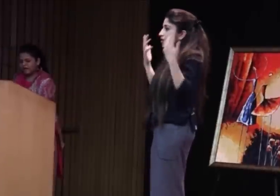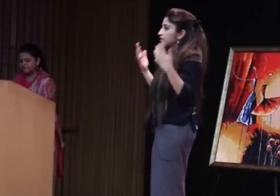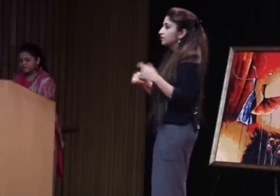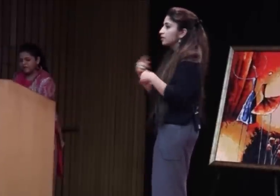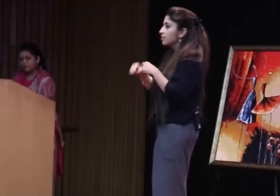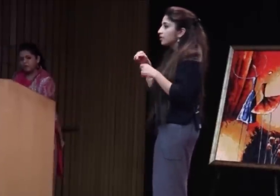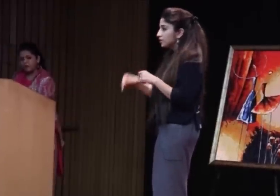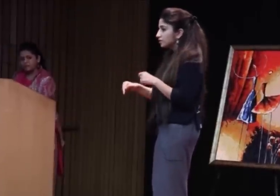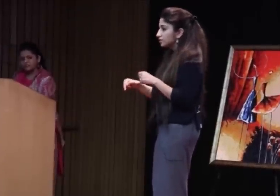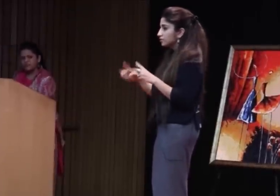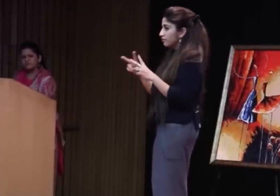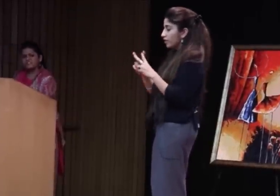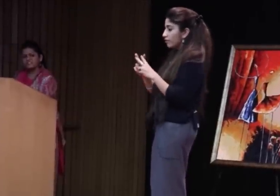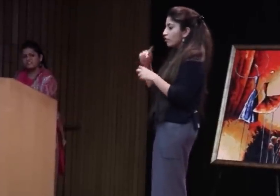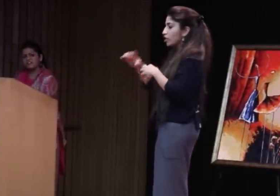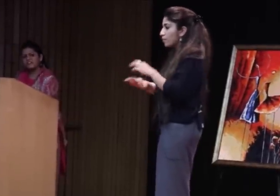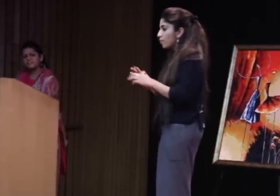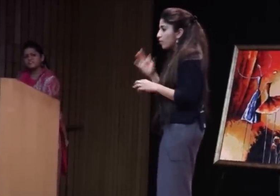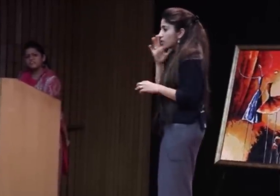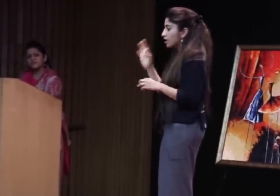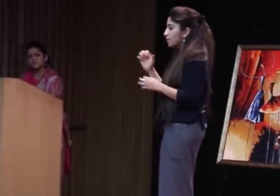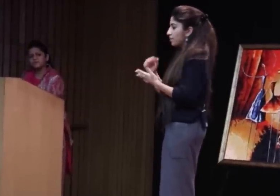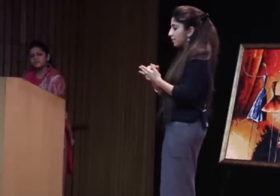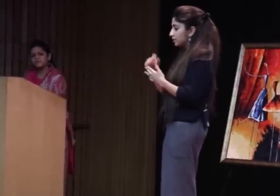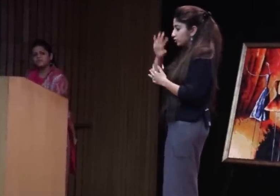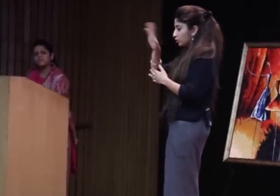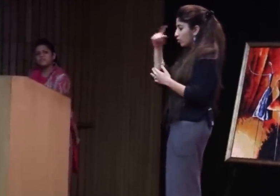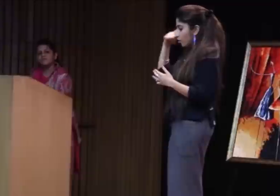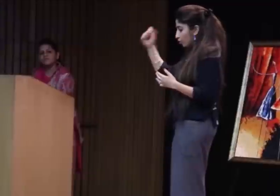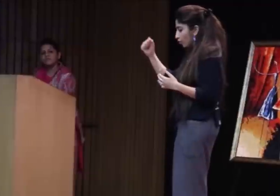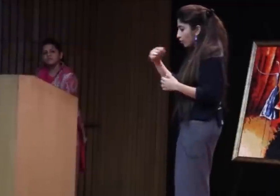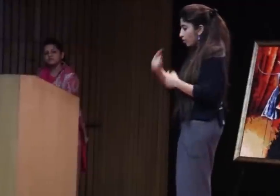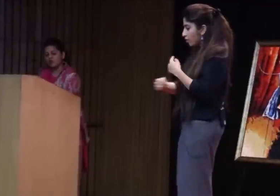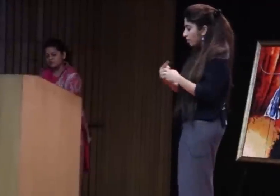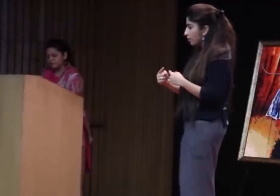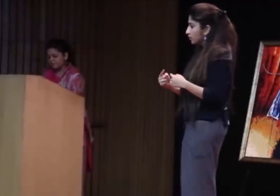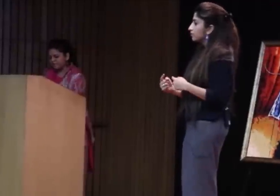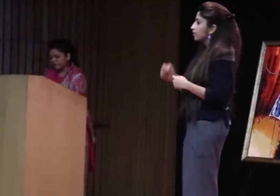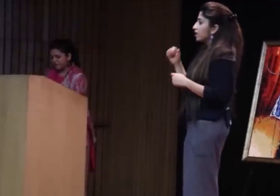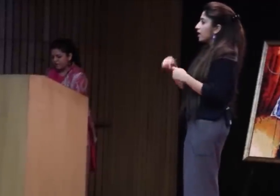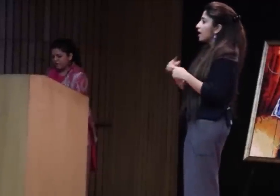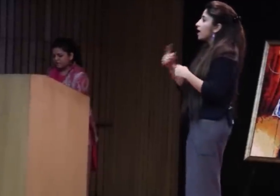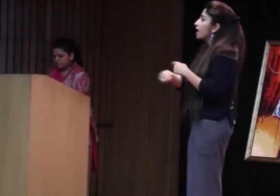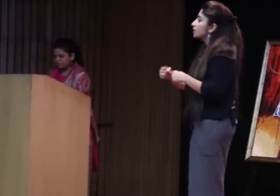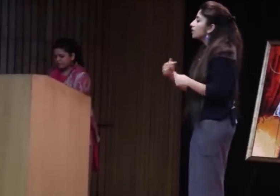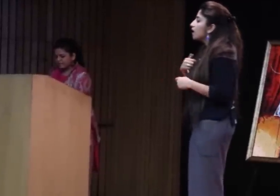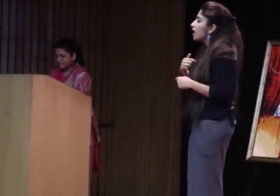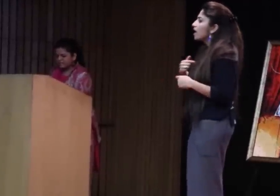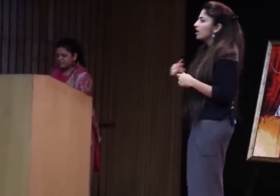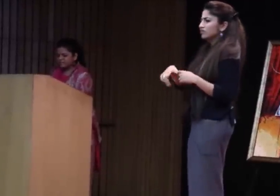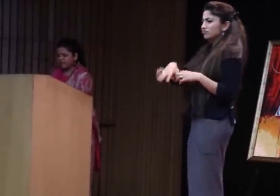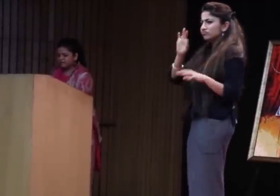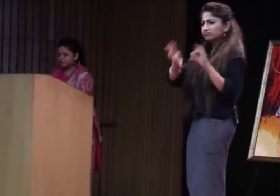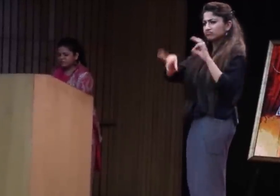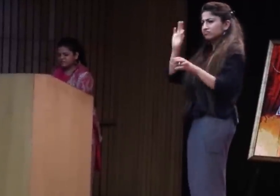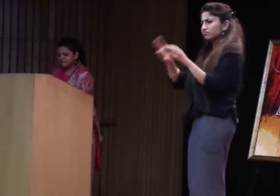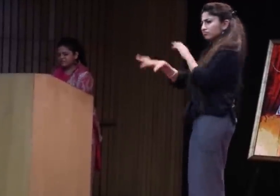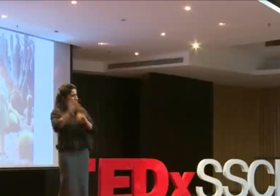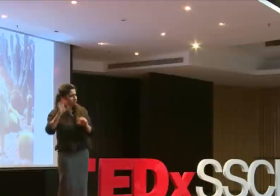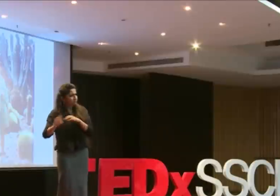have sound knowledge of these technical stuff that we were taught. Usually, these path to success